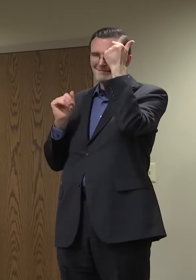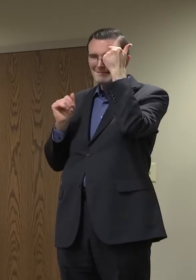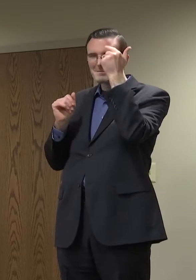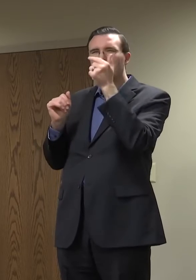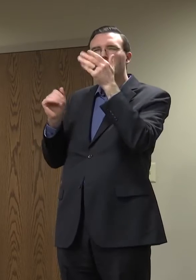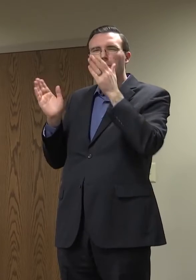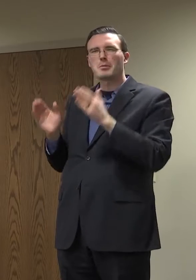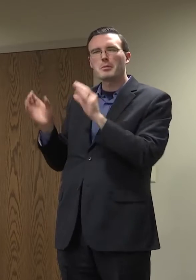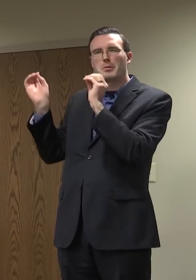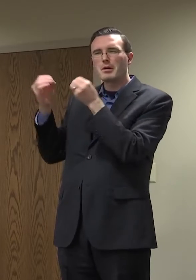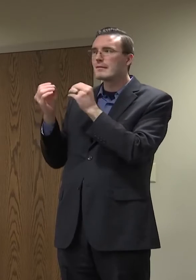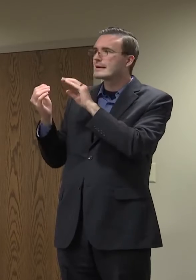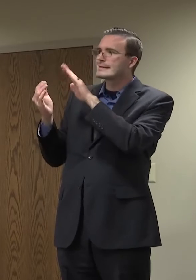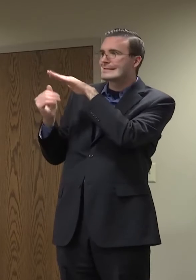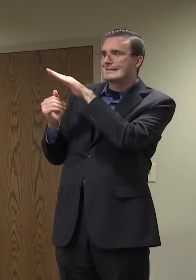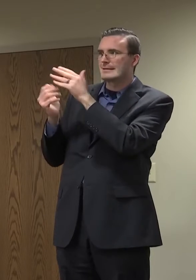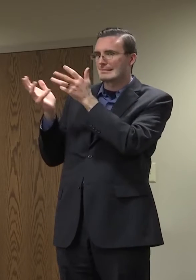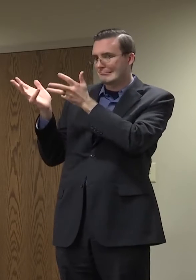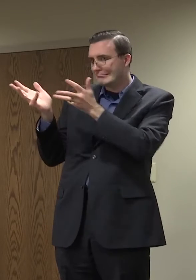Winnebago County.